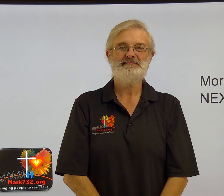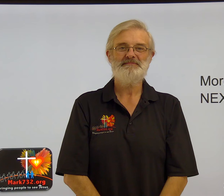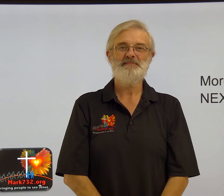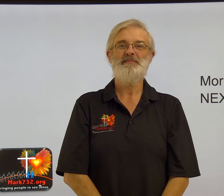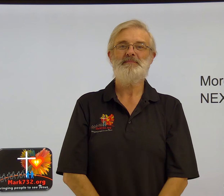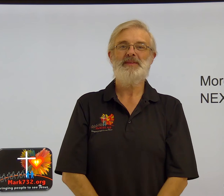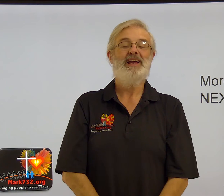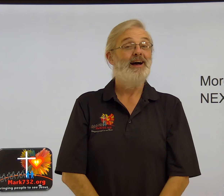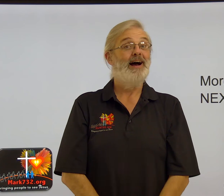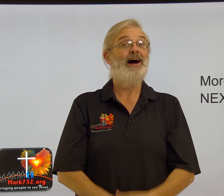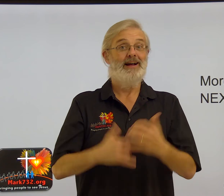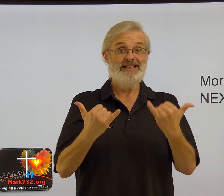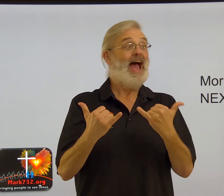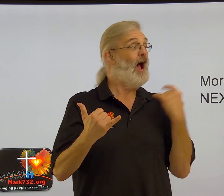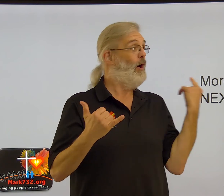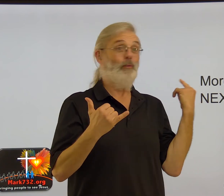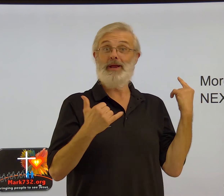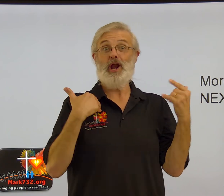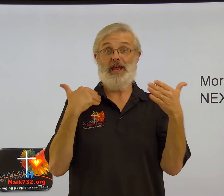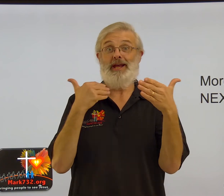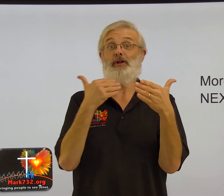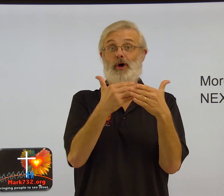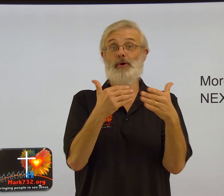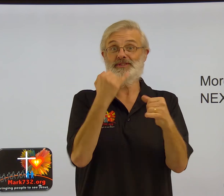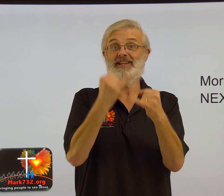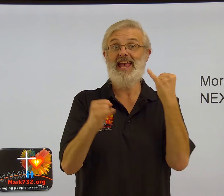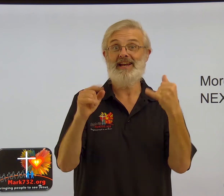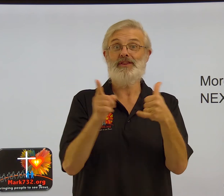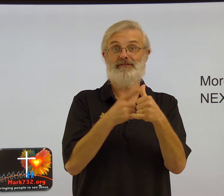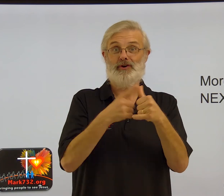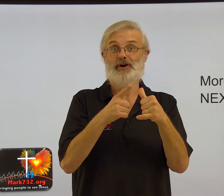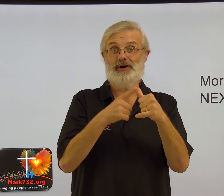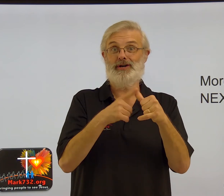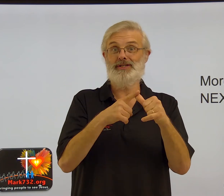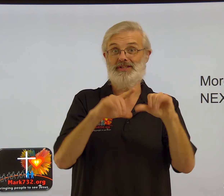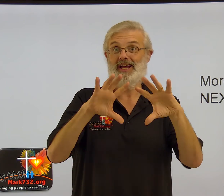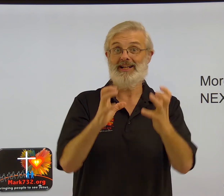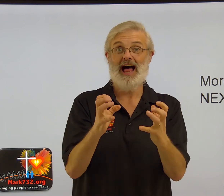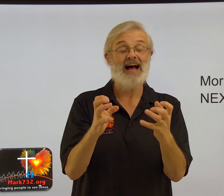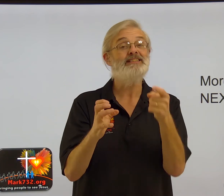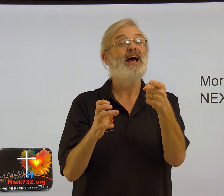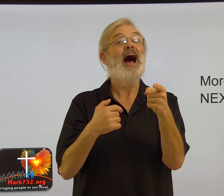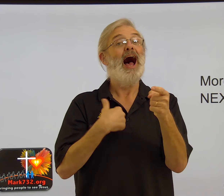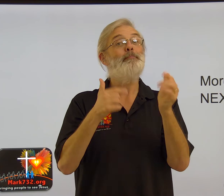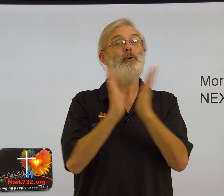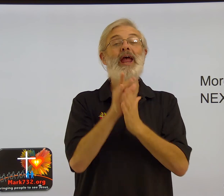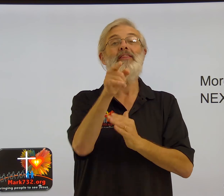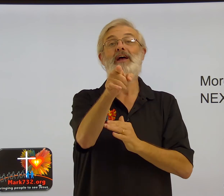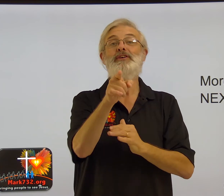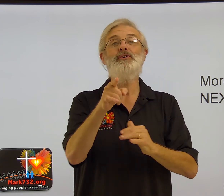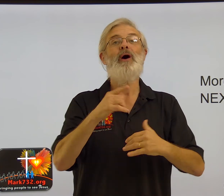Oh, now we are getting close to the end of the first class. I pray that you have